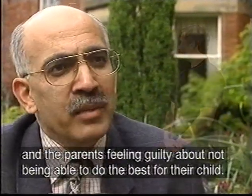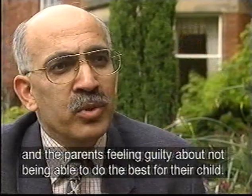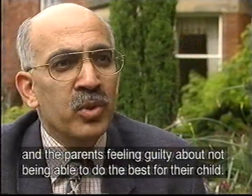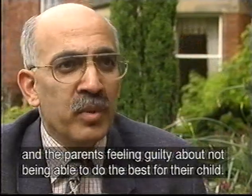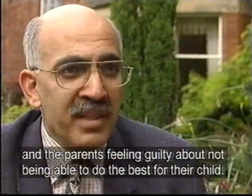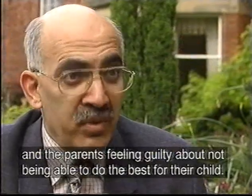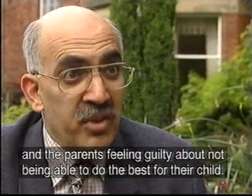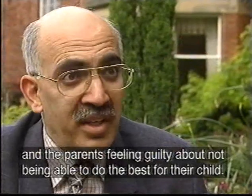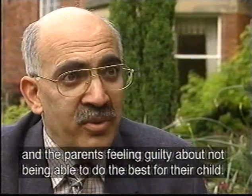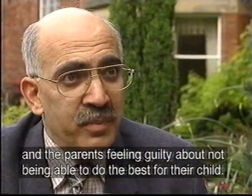do the best for their child.